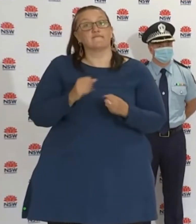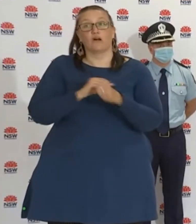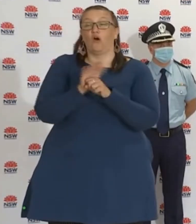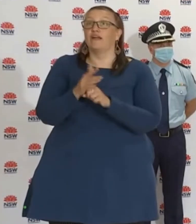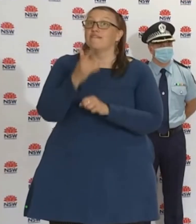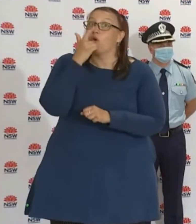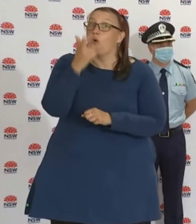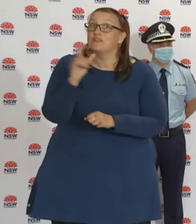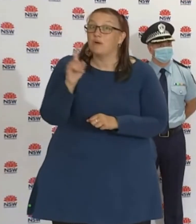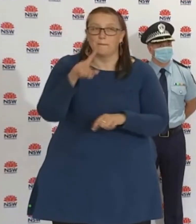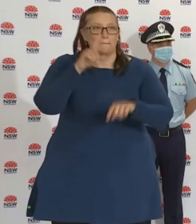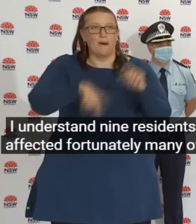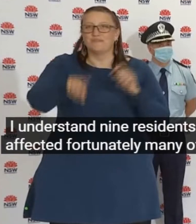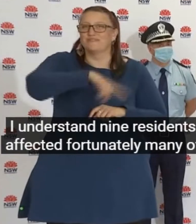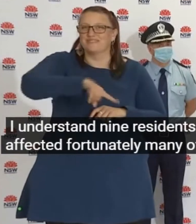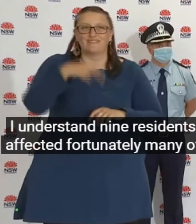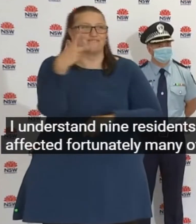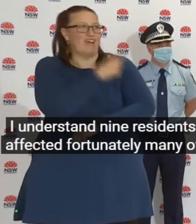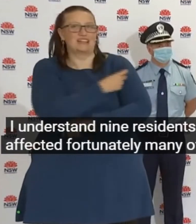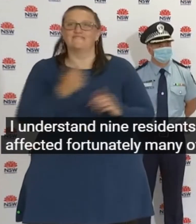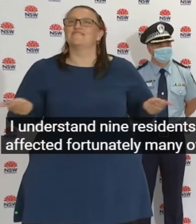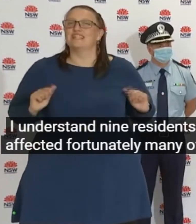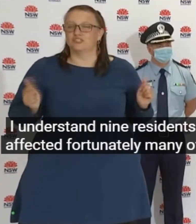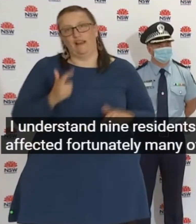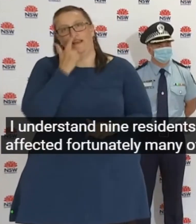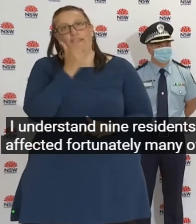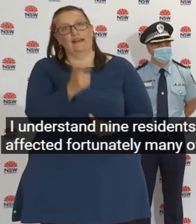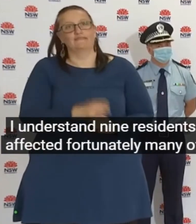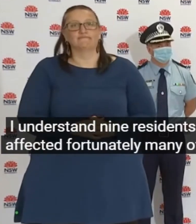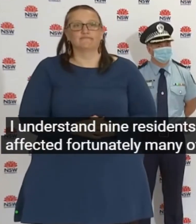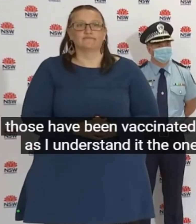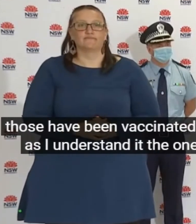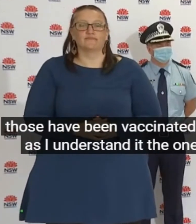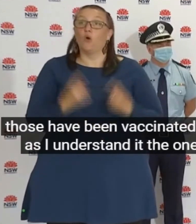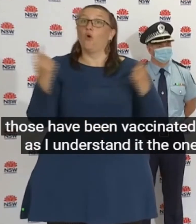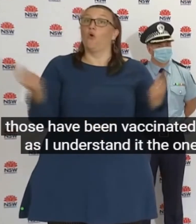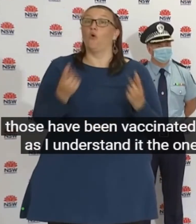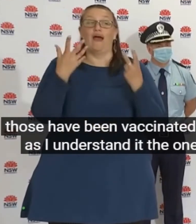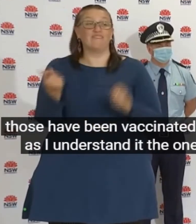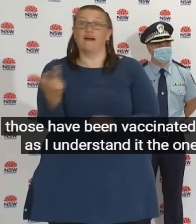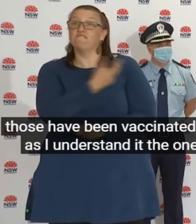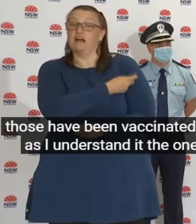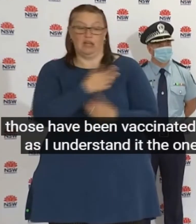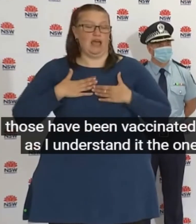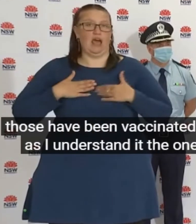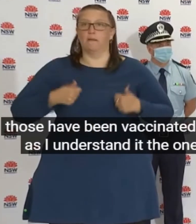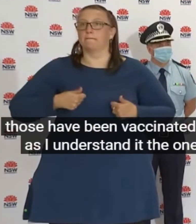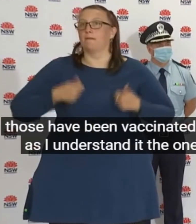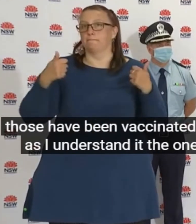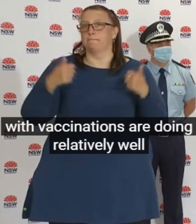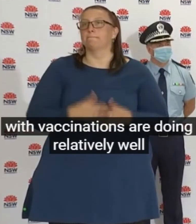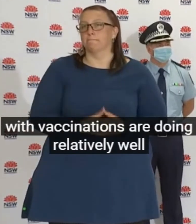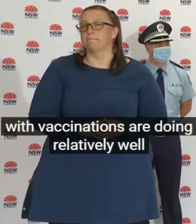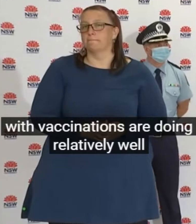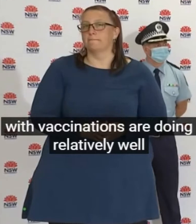have been vaccinated, and as I understand it, the ones with vaccination are doing relatively well. Are there any others of